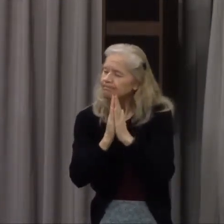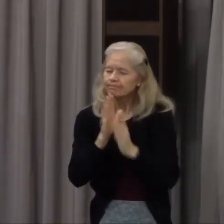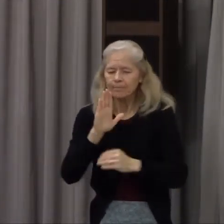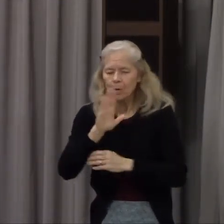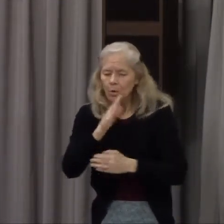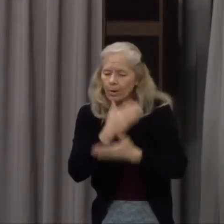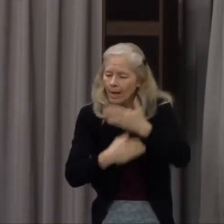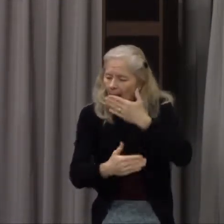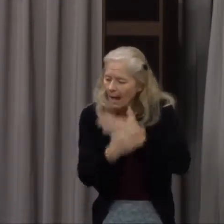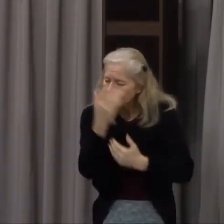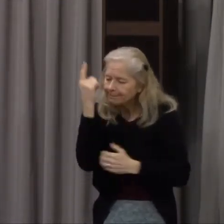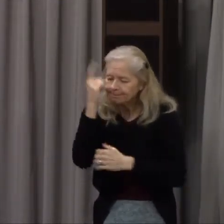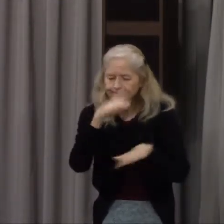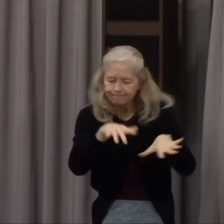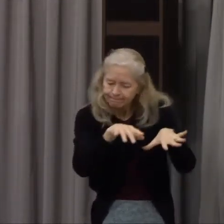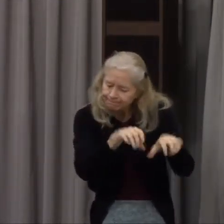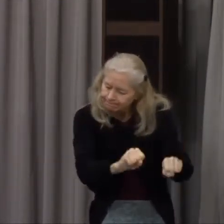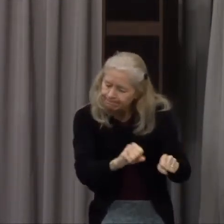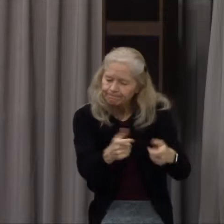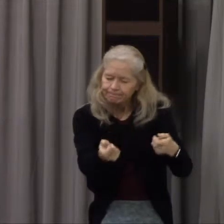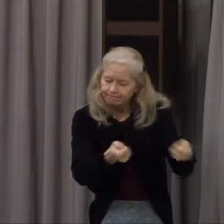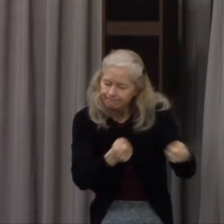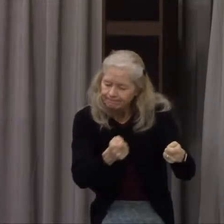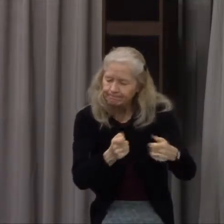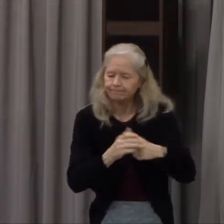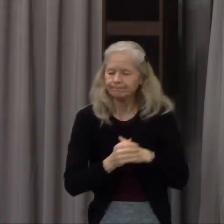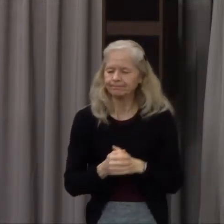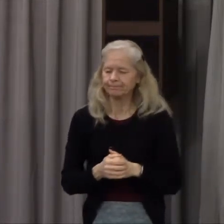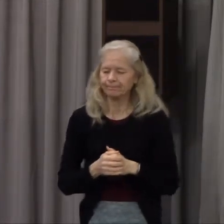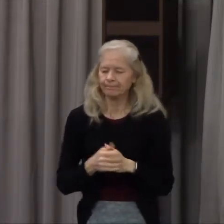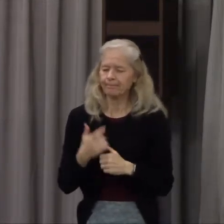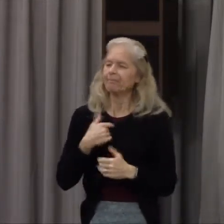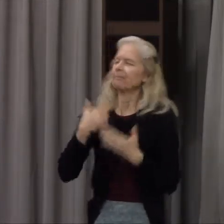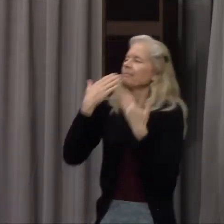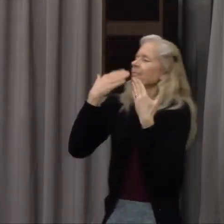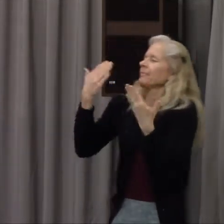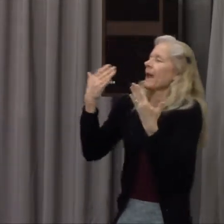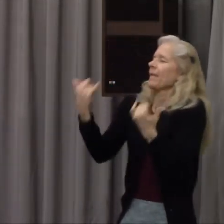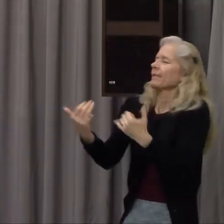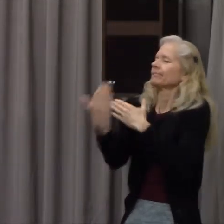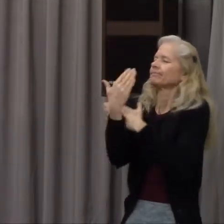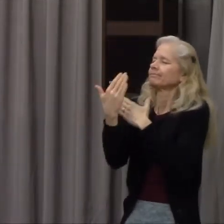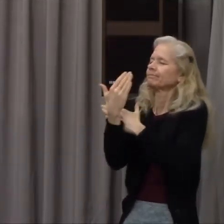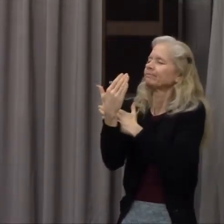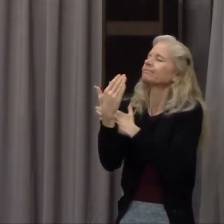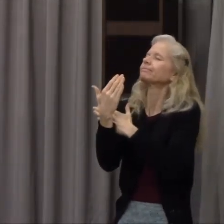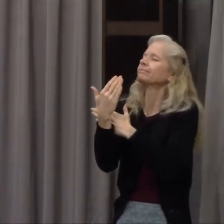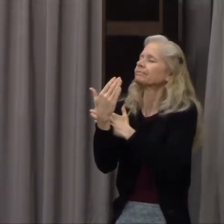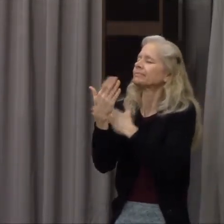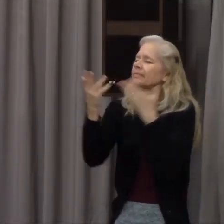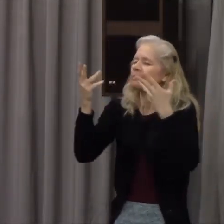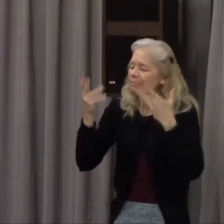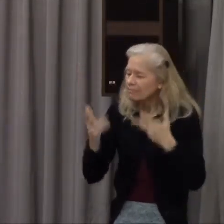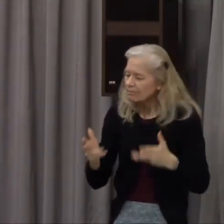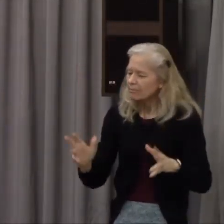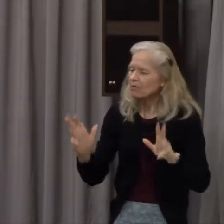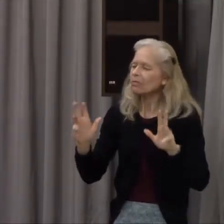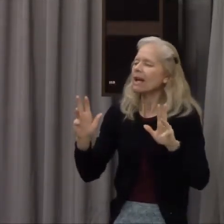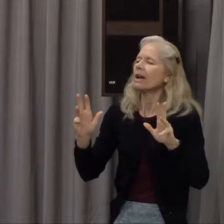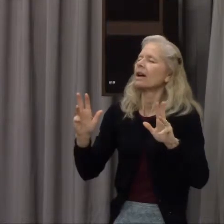at. Consider your working in their lives and our privilege to work with them, God. Father, we